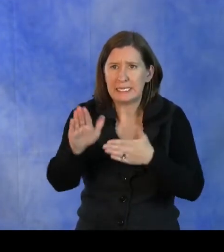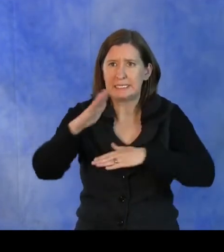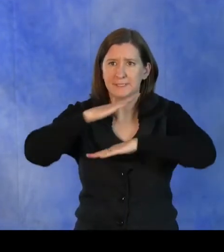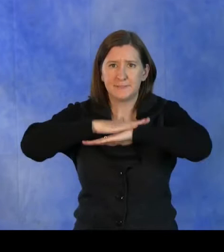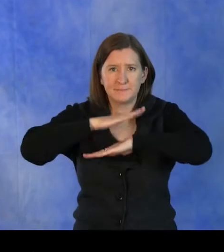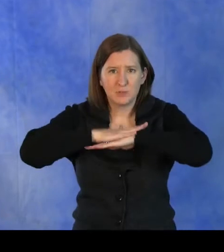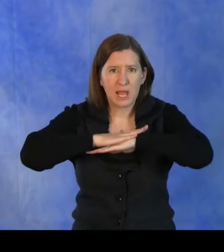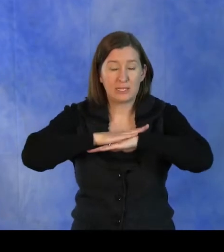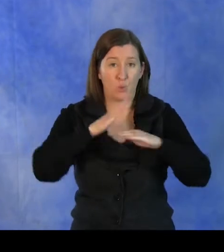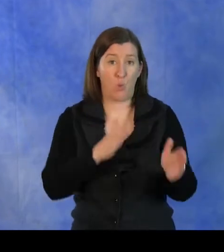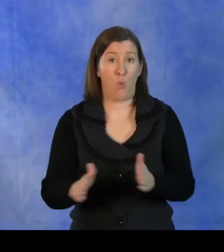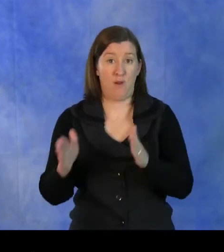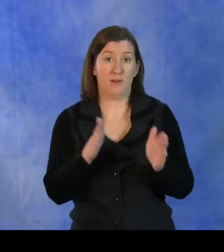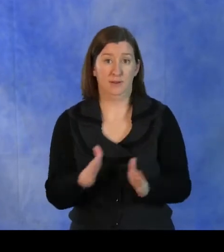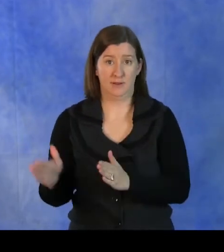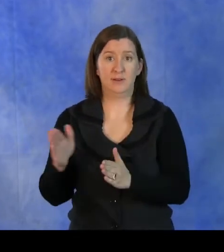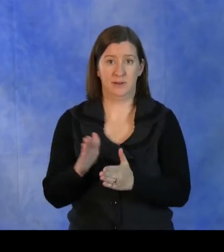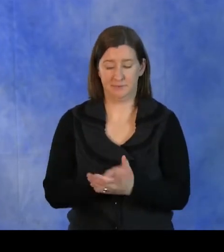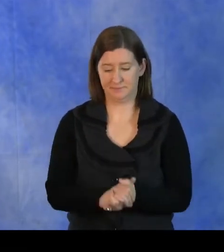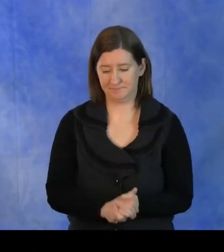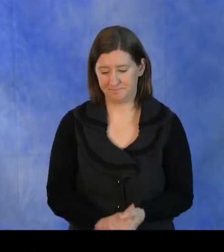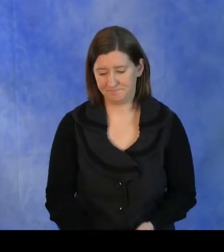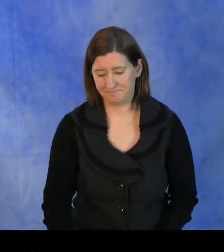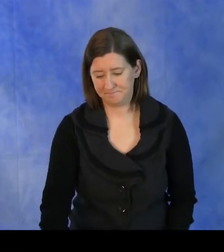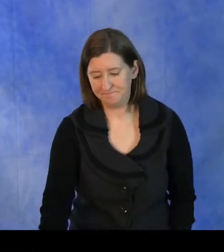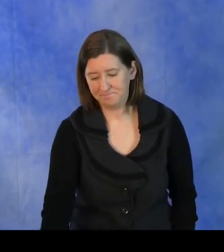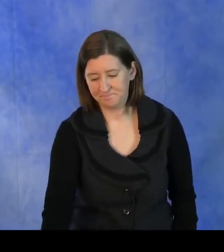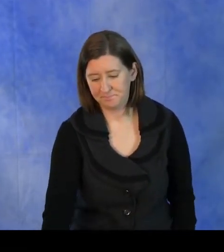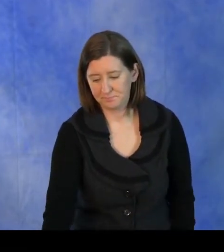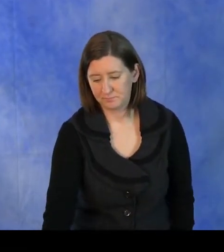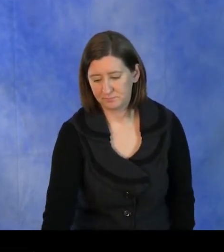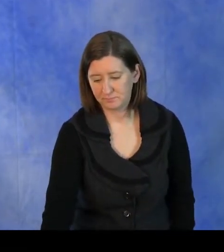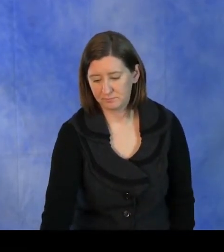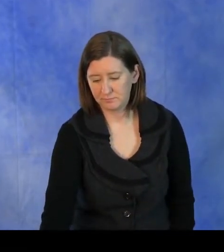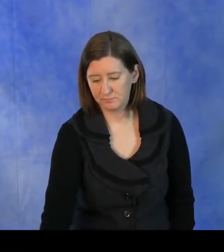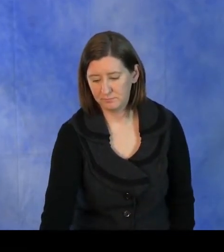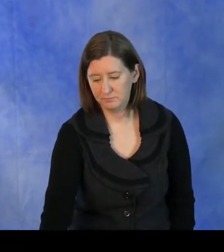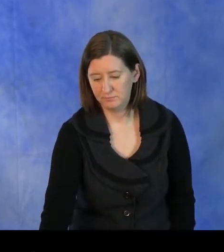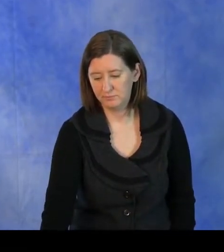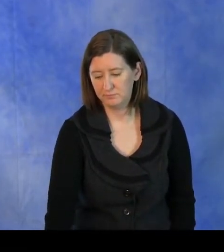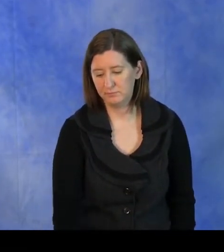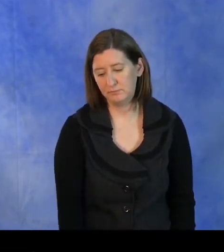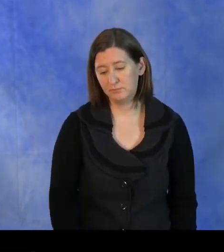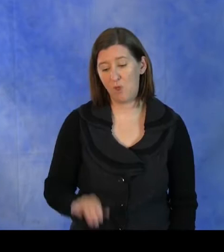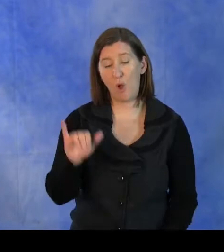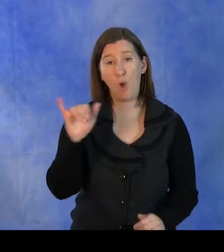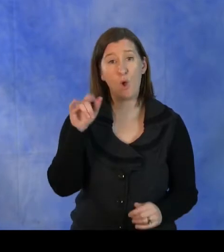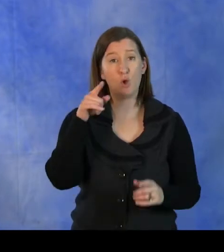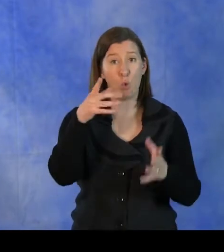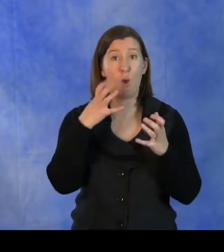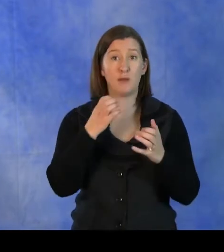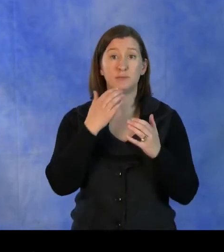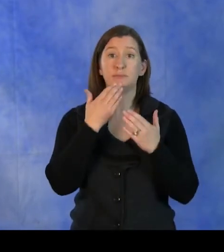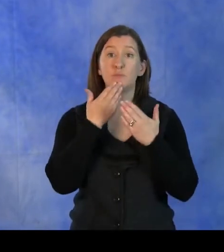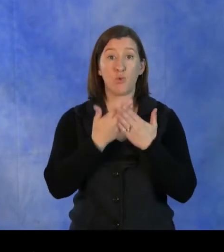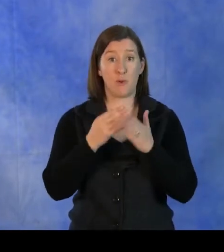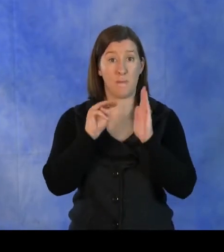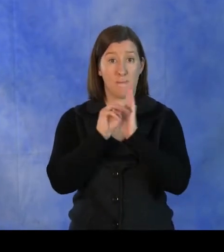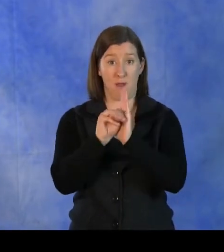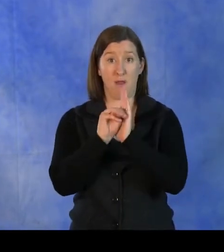say, 2 minutes before the end of class that they need to clean up and organize everything.